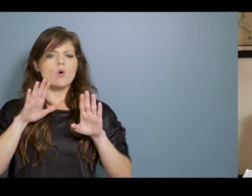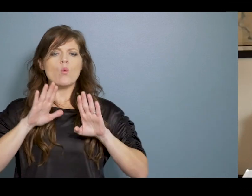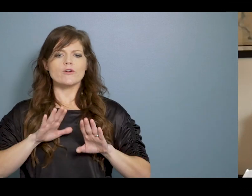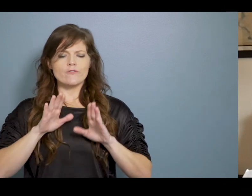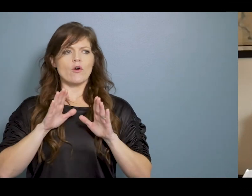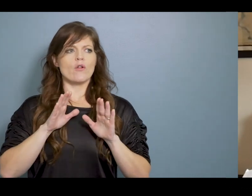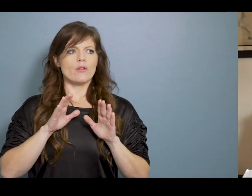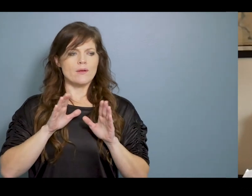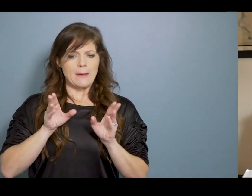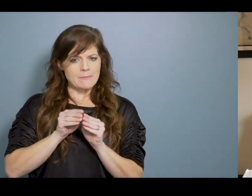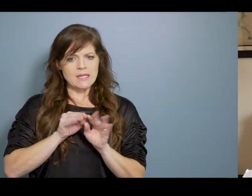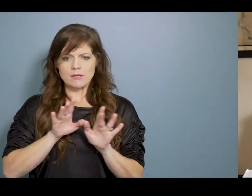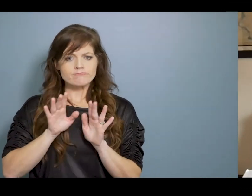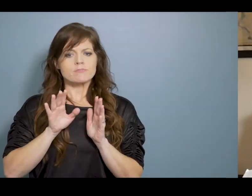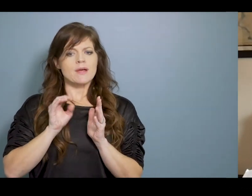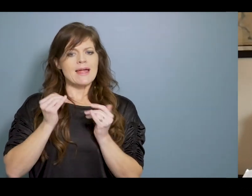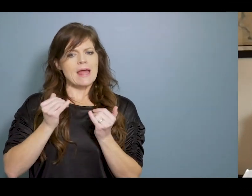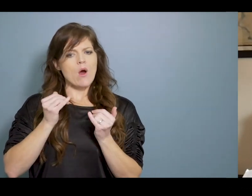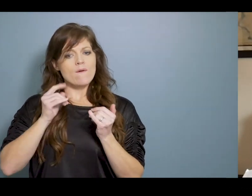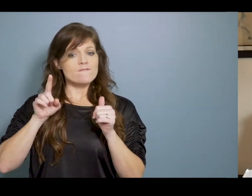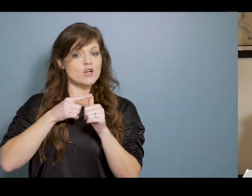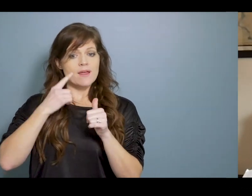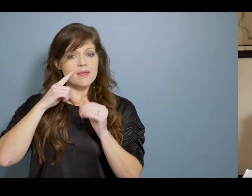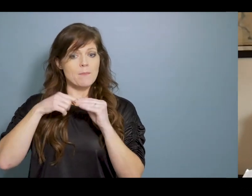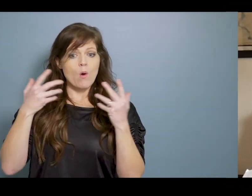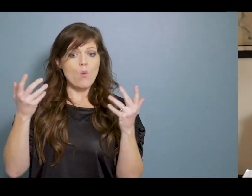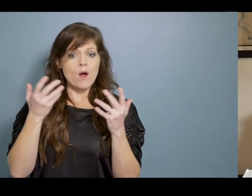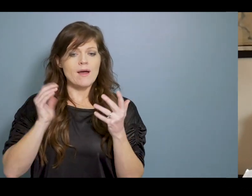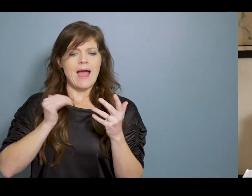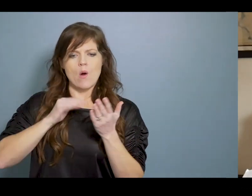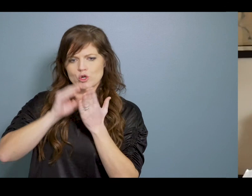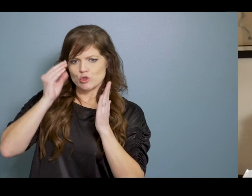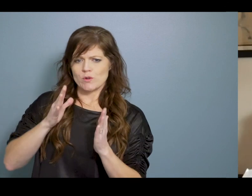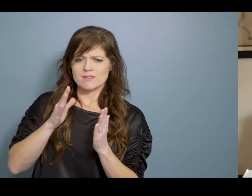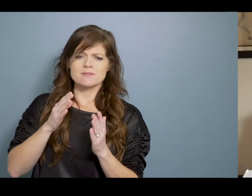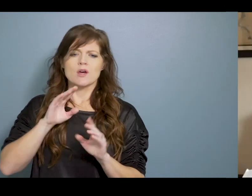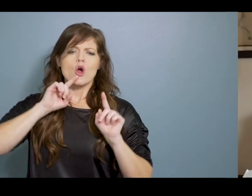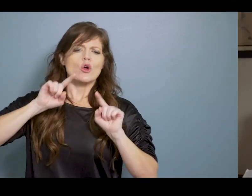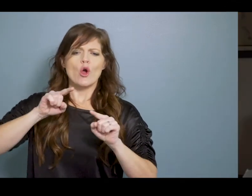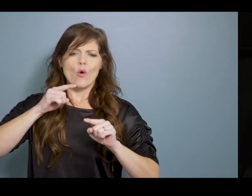Let's keep our students foremost in mind, and let's be safe. Go Otters. Thank you, everybody.